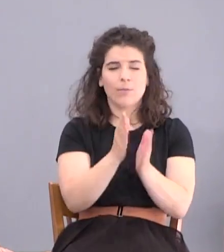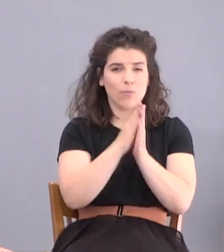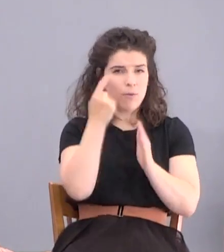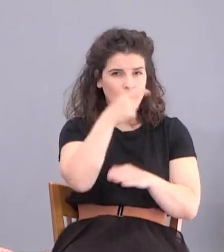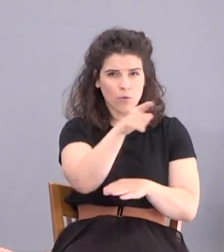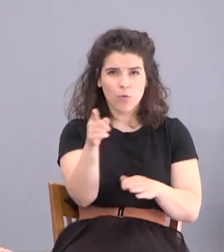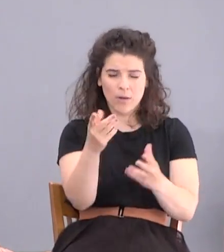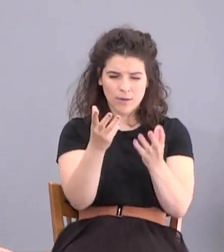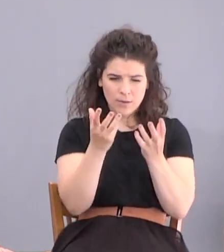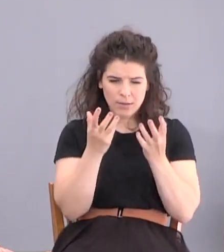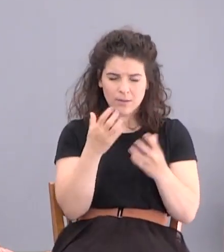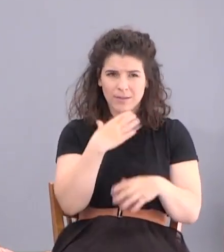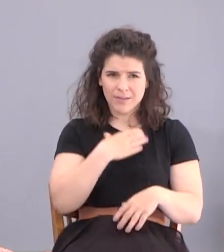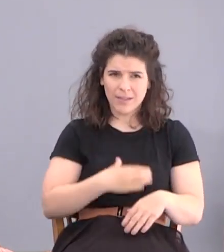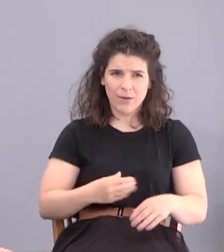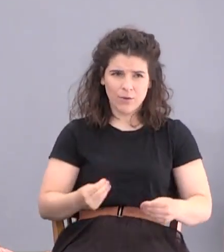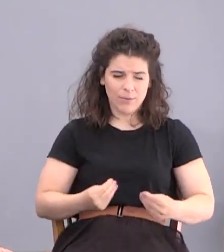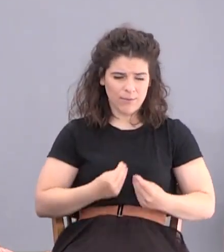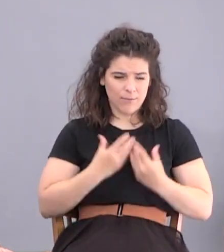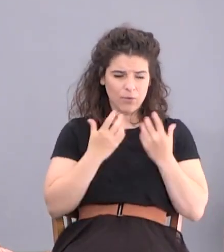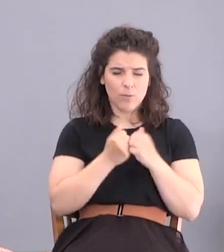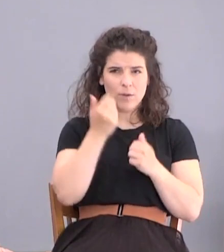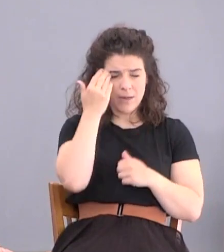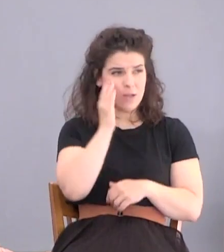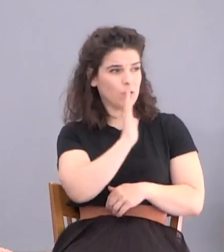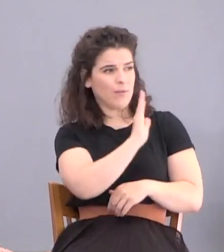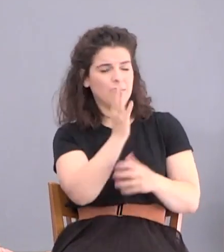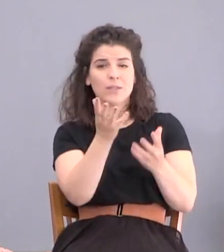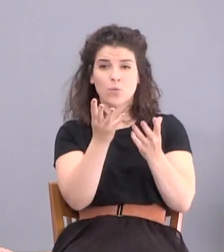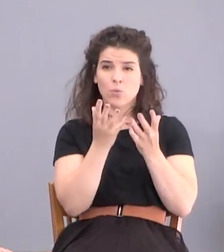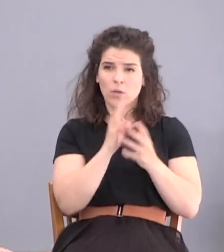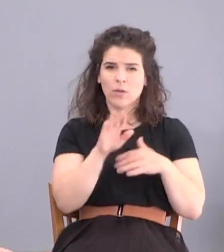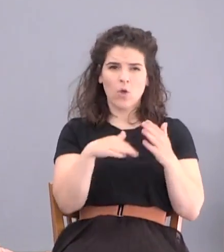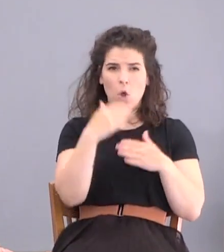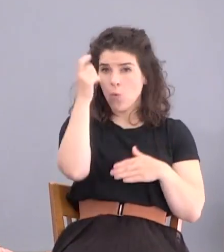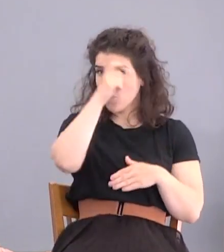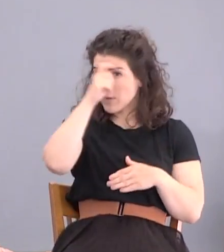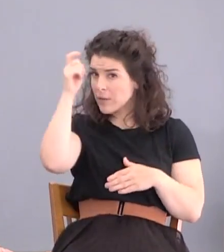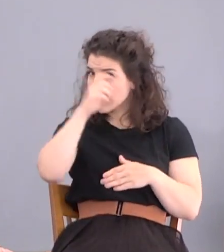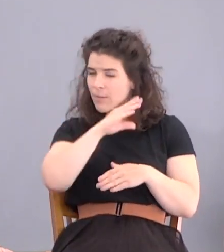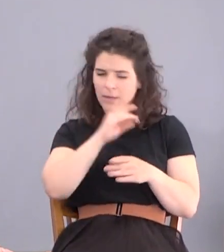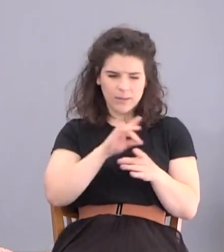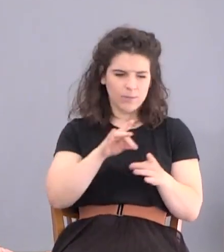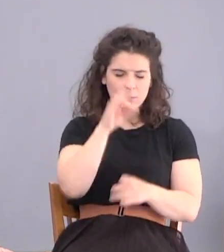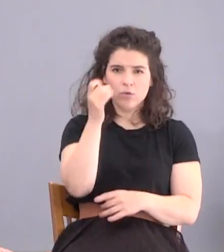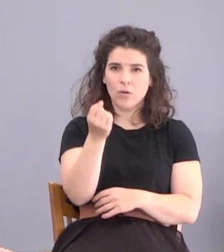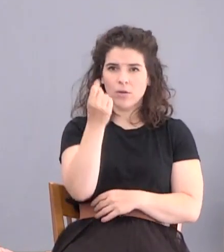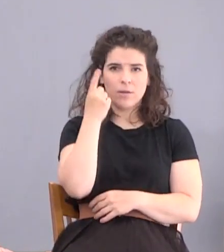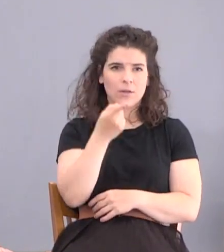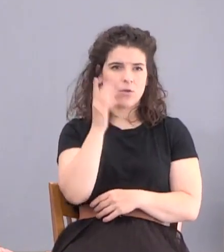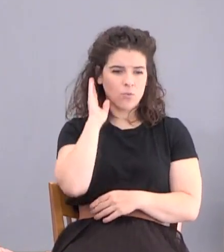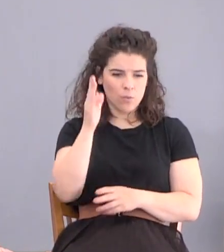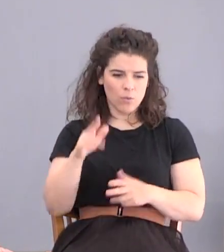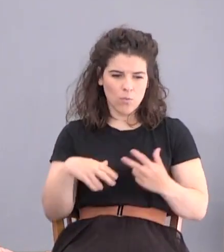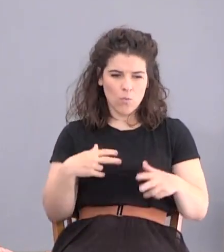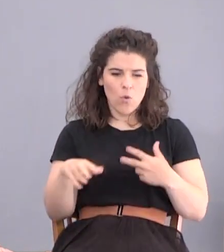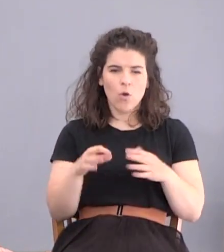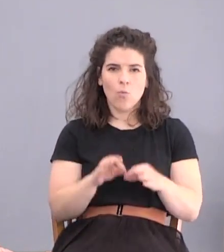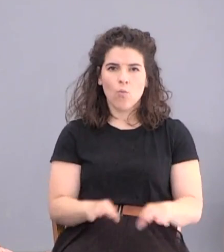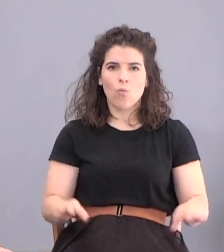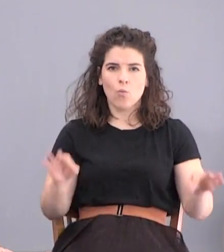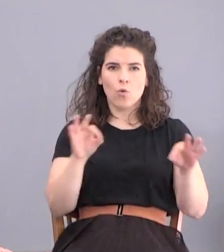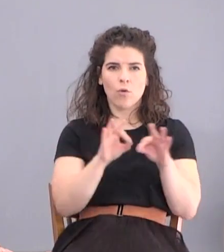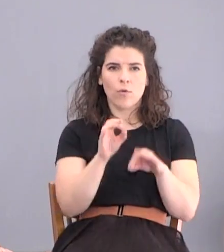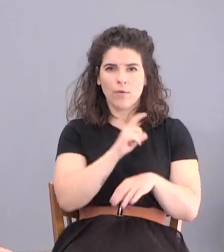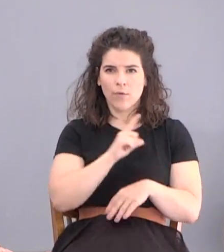filled with the knowledge of his will in all wisdom and spiritual understanding, that you might walk worthy of the Lord